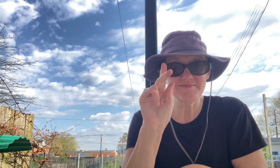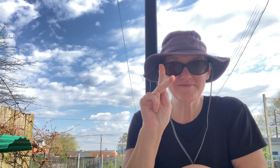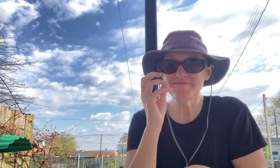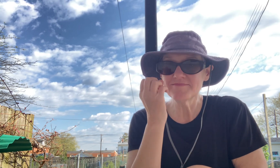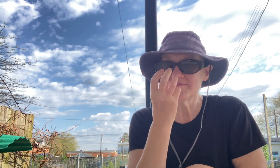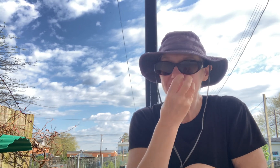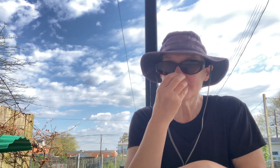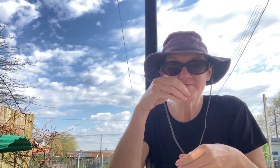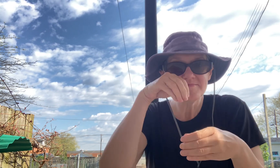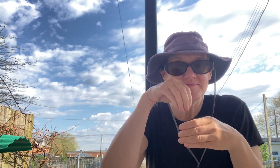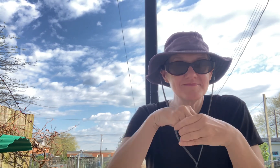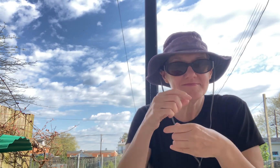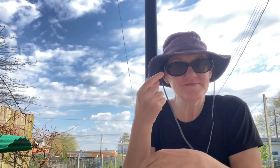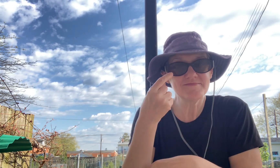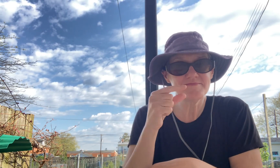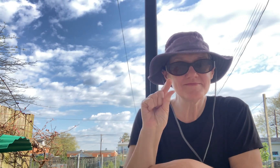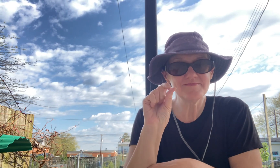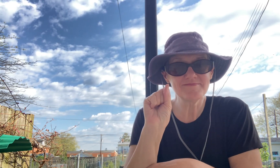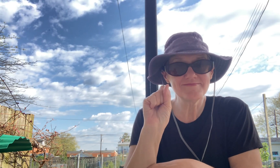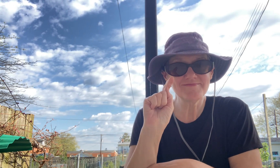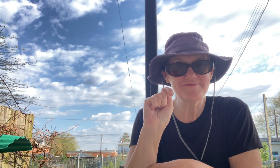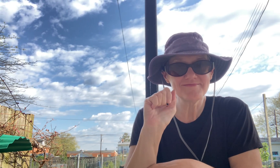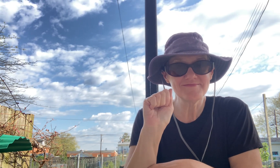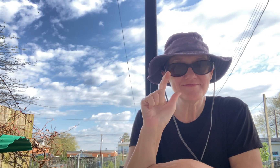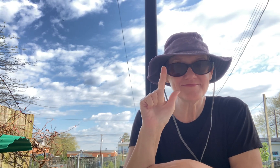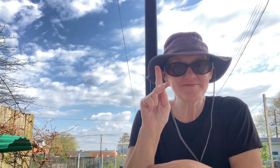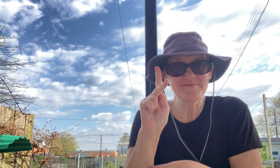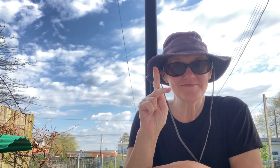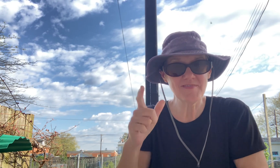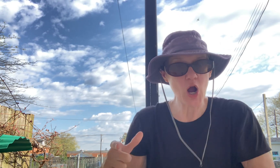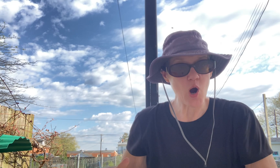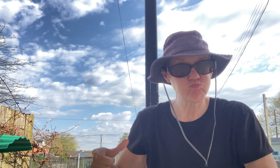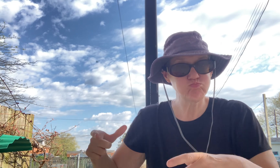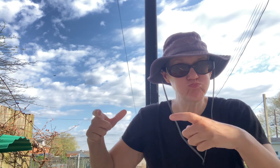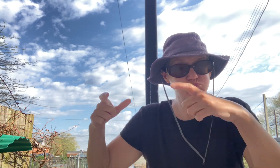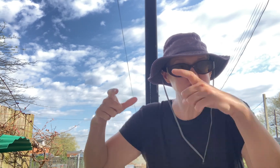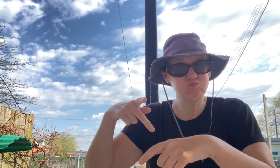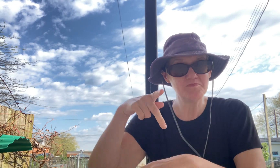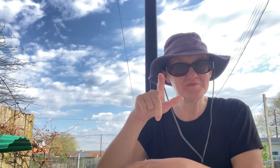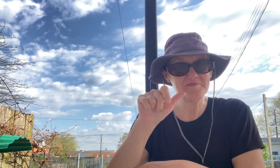flowers into our GreenStalk planters.